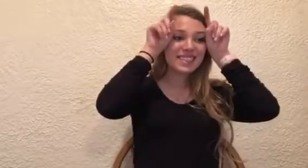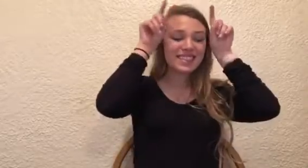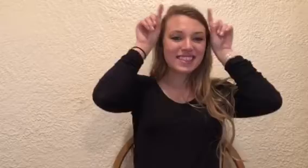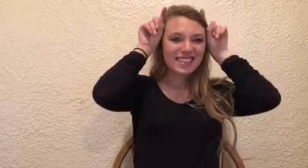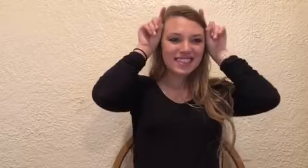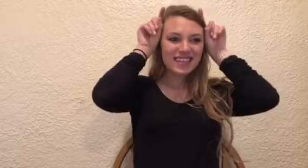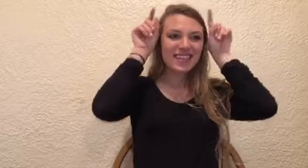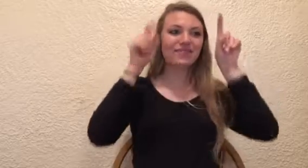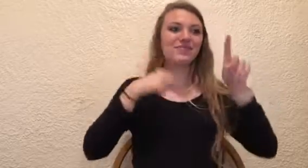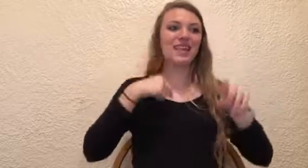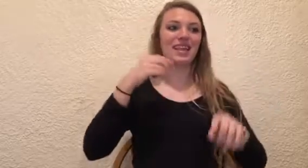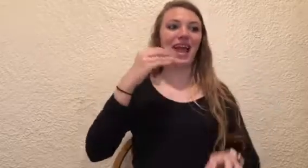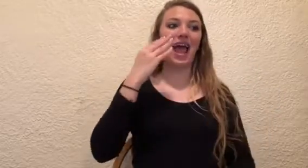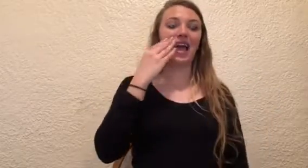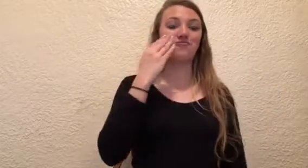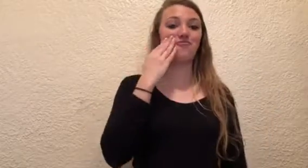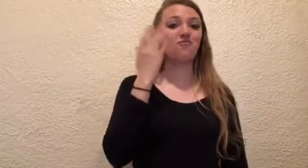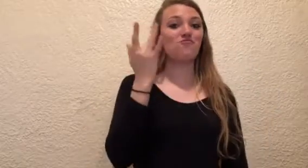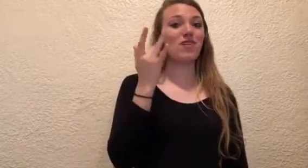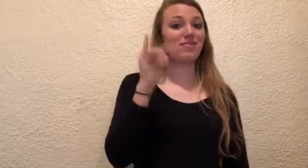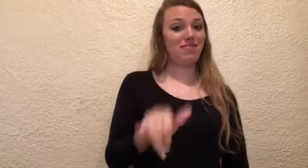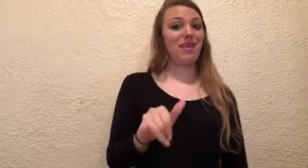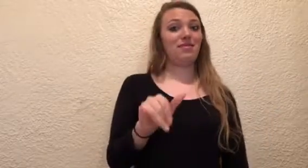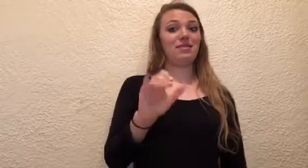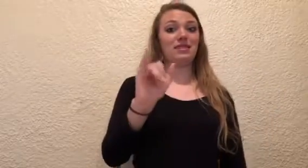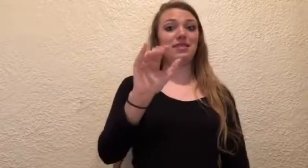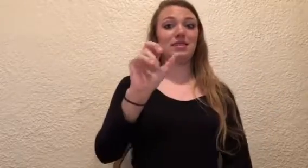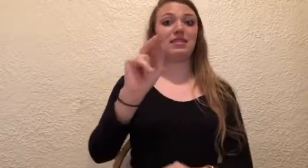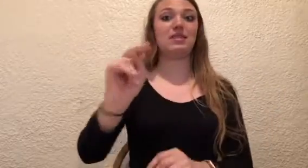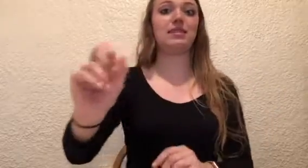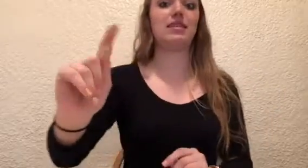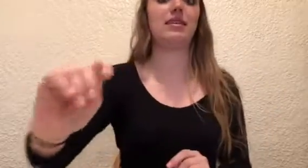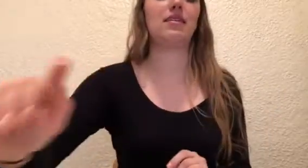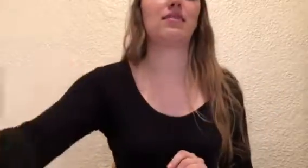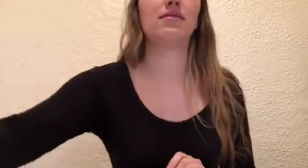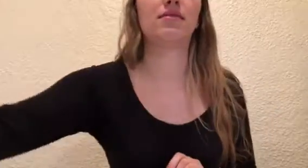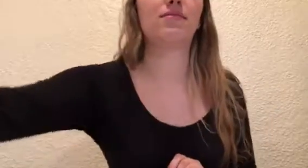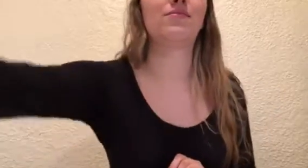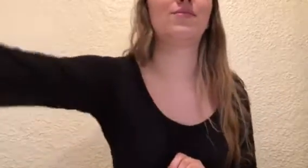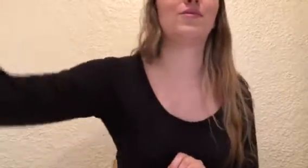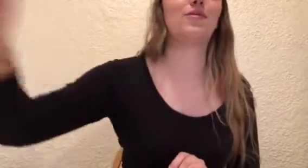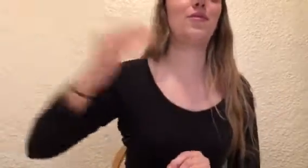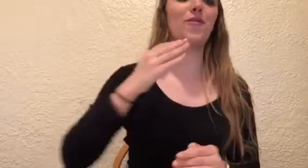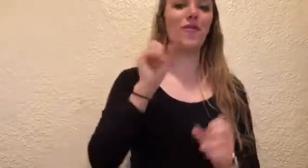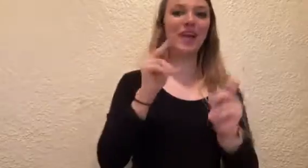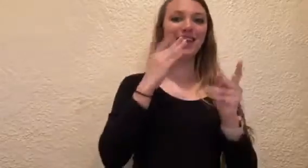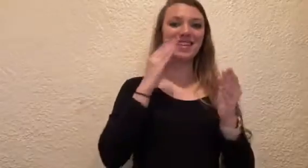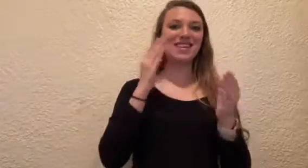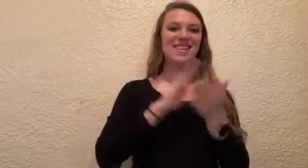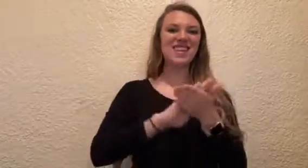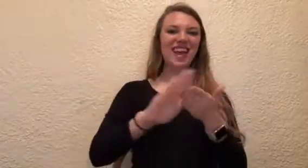That is why it's an insect. Okay, nice job. Let's give them the firecracker clap, please.